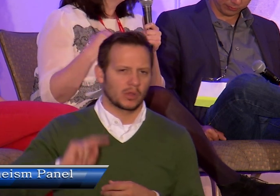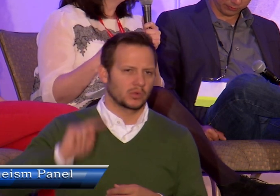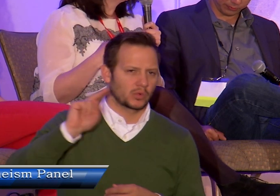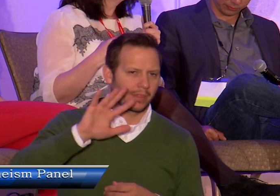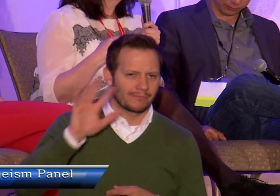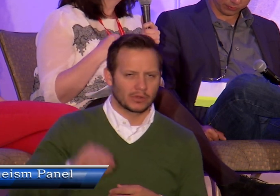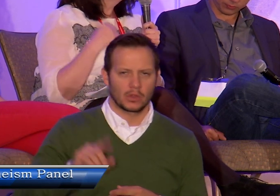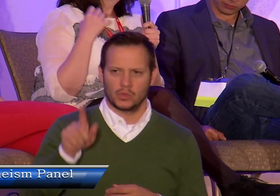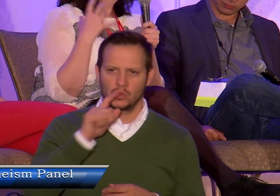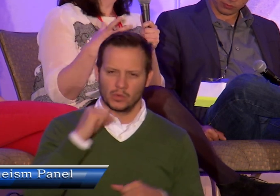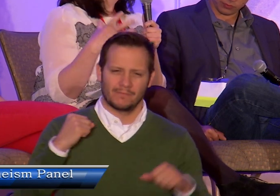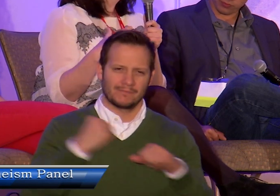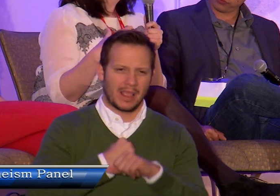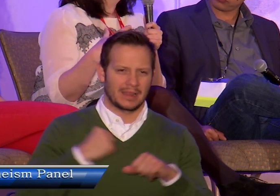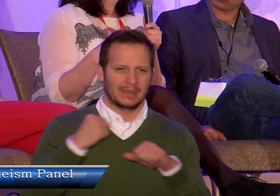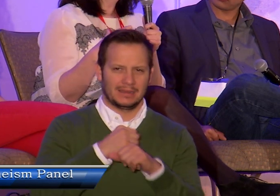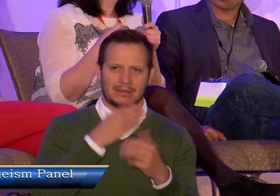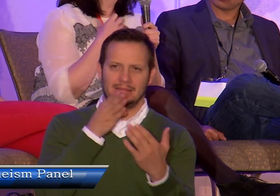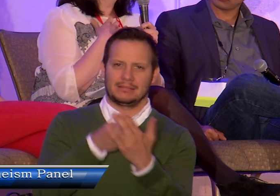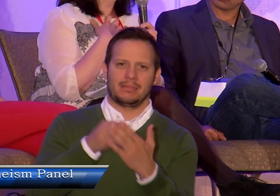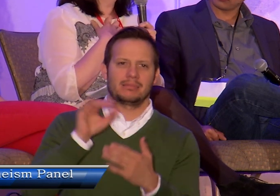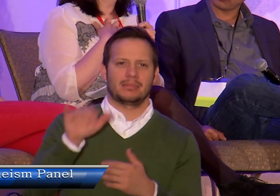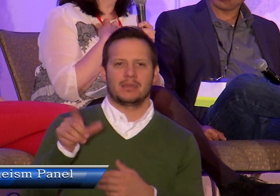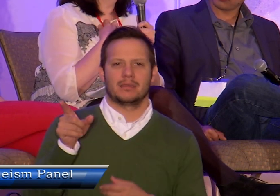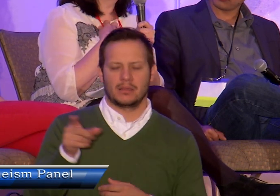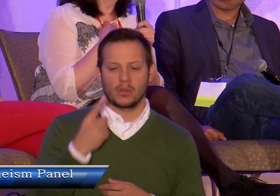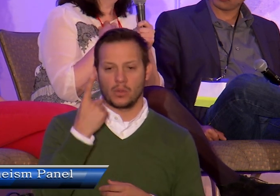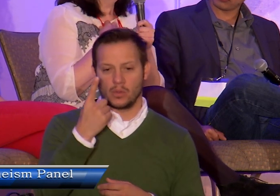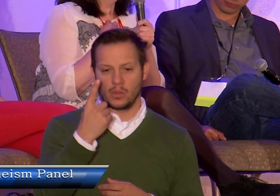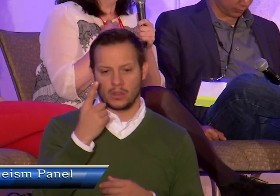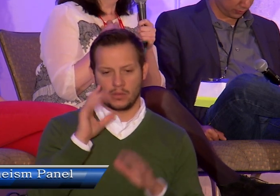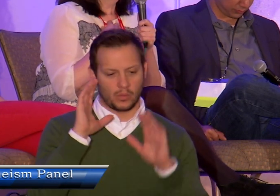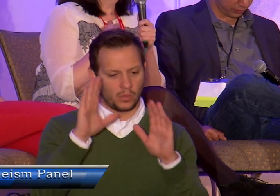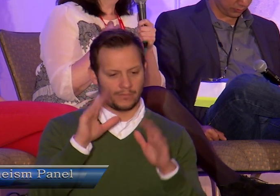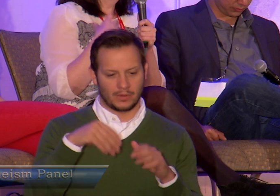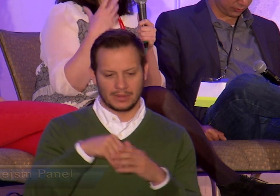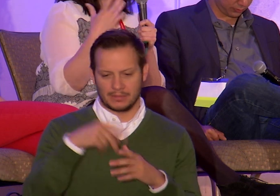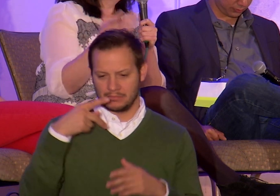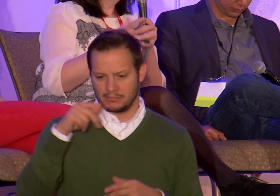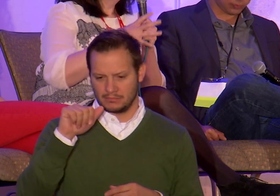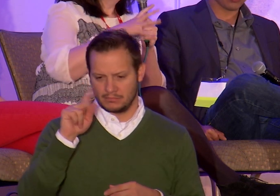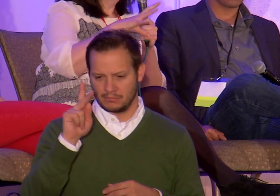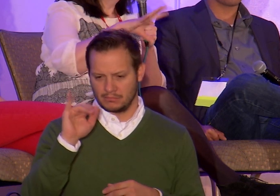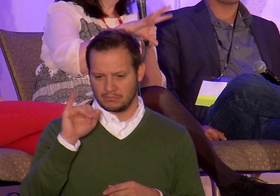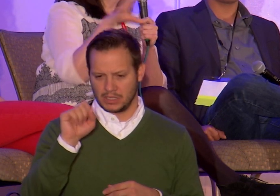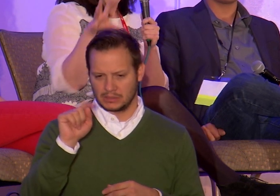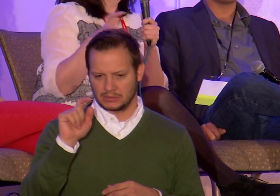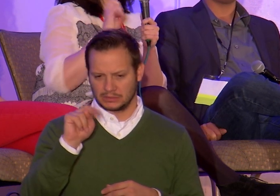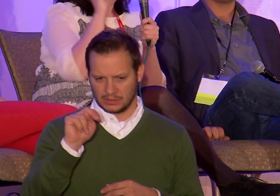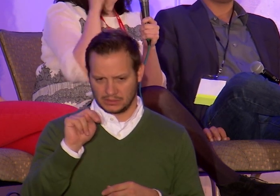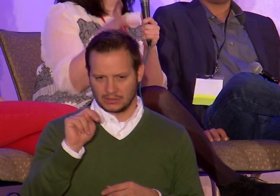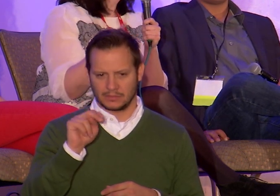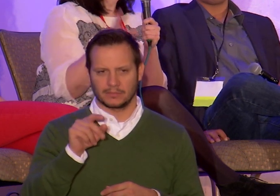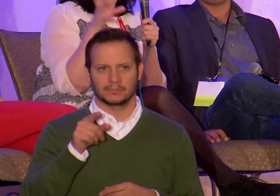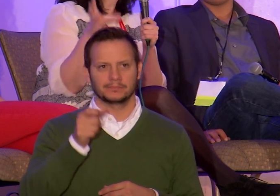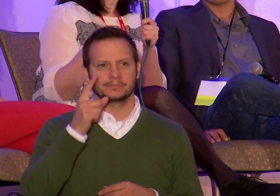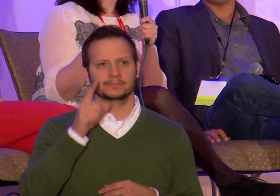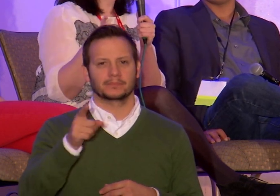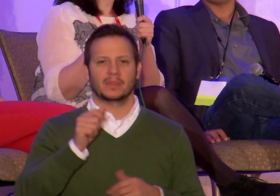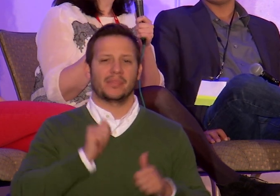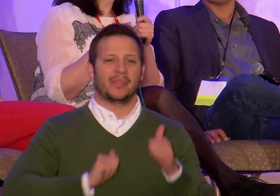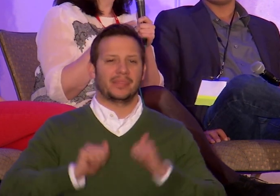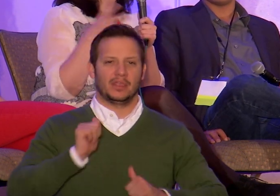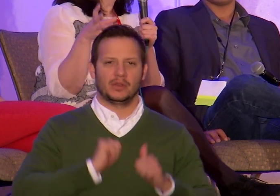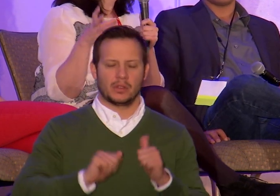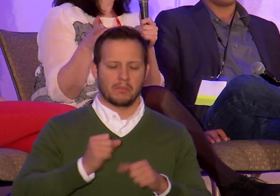the front lines. There's this wonderful play in Pakistan where, you know, the theater has been bombed a number